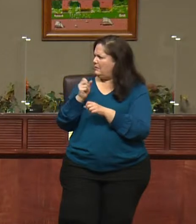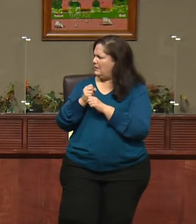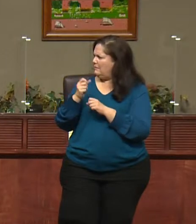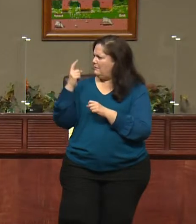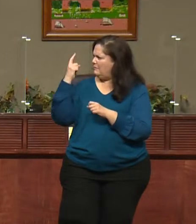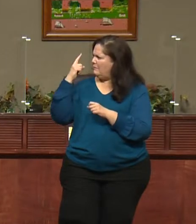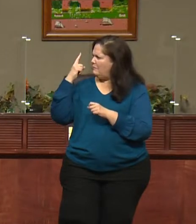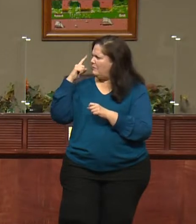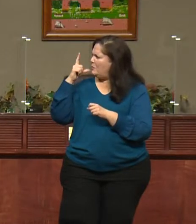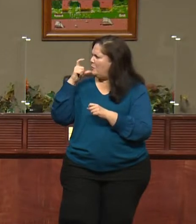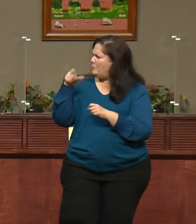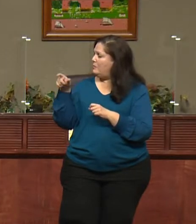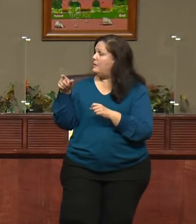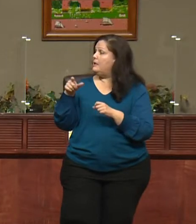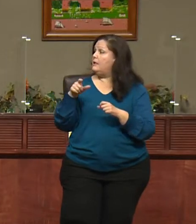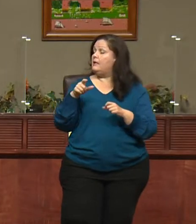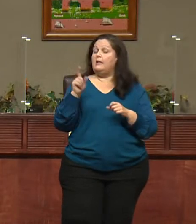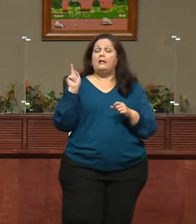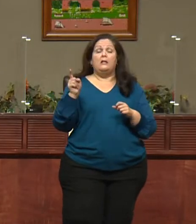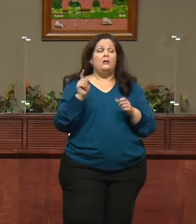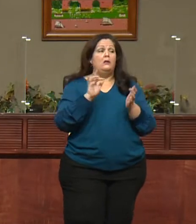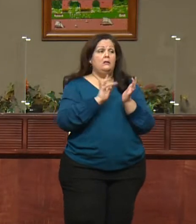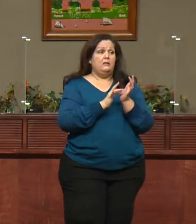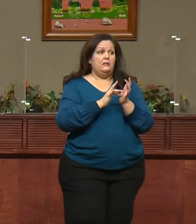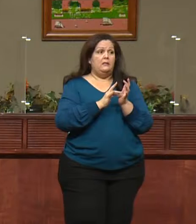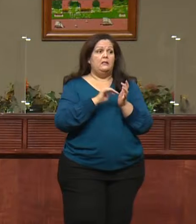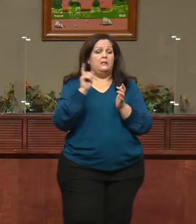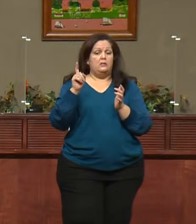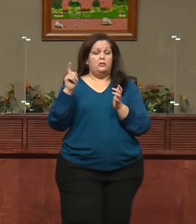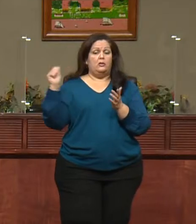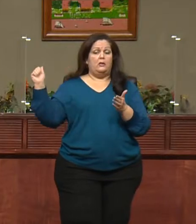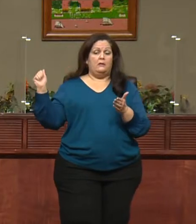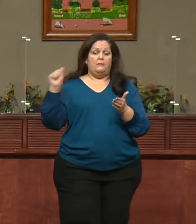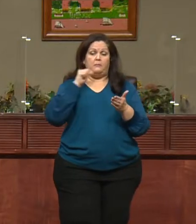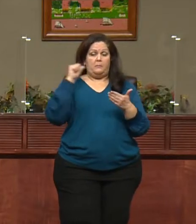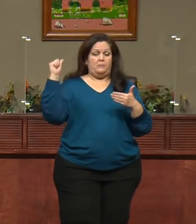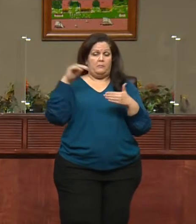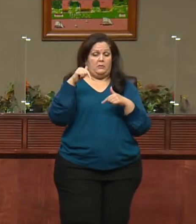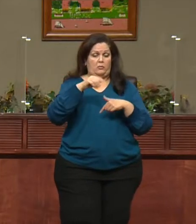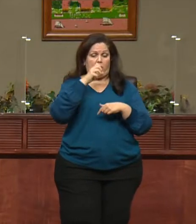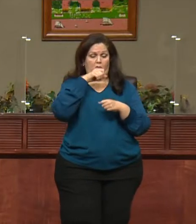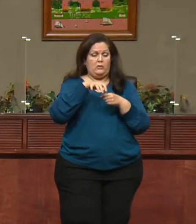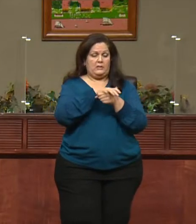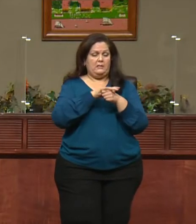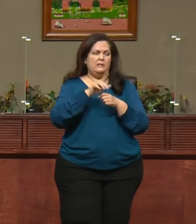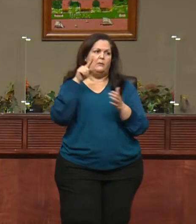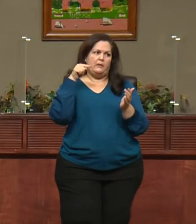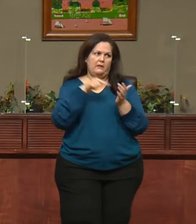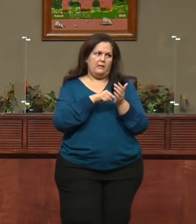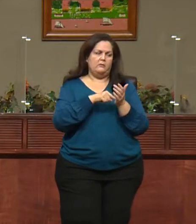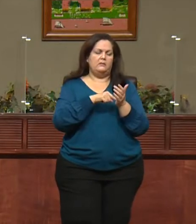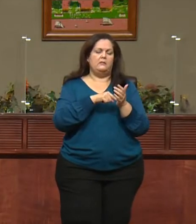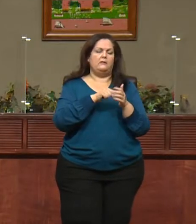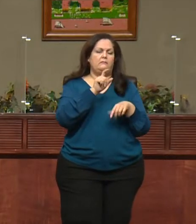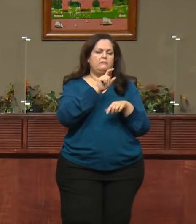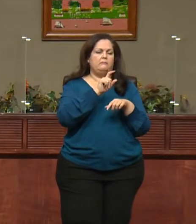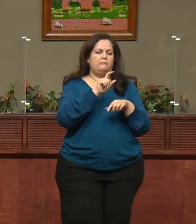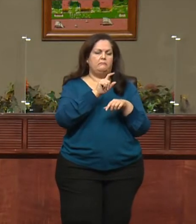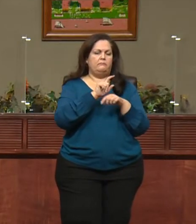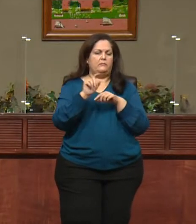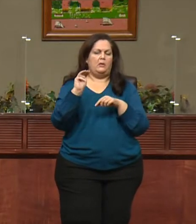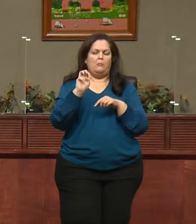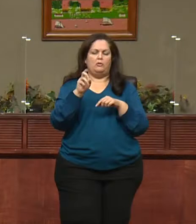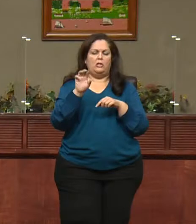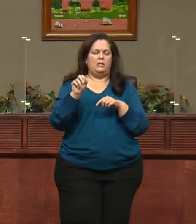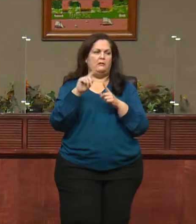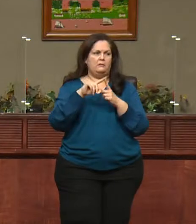for? So they were going to be delivered to Orange County. Those were 1,000 doses Moderna, and they were